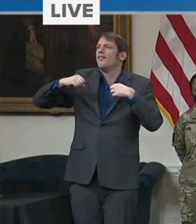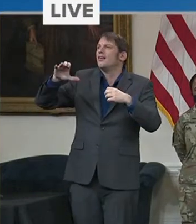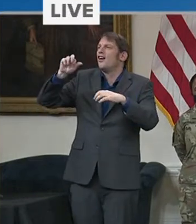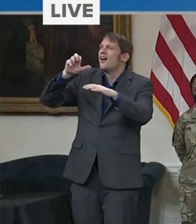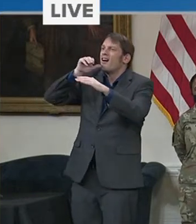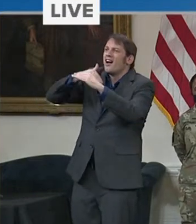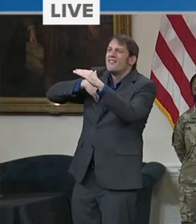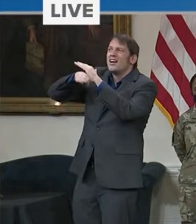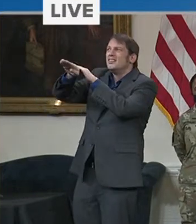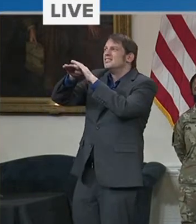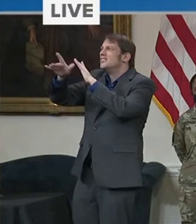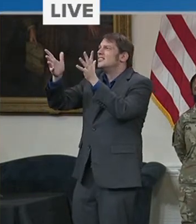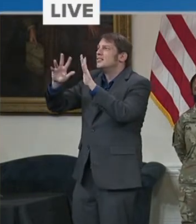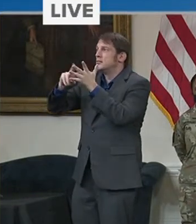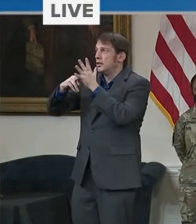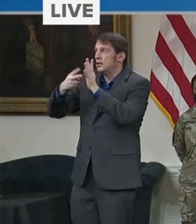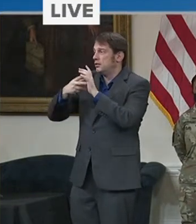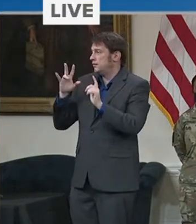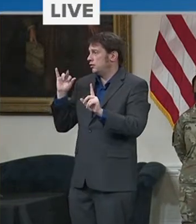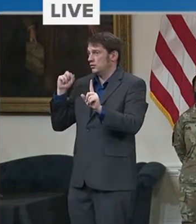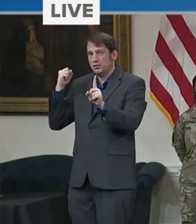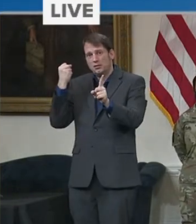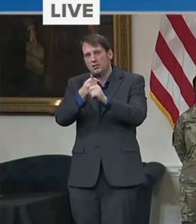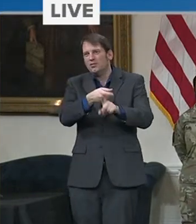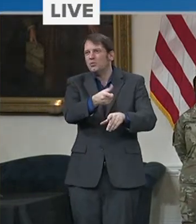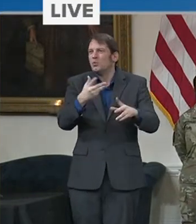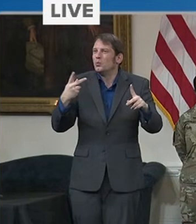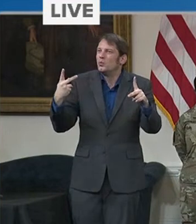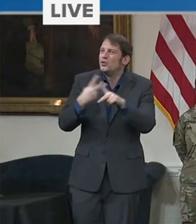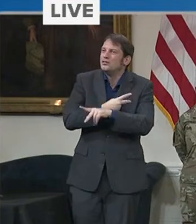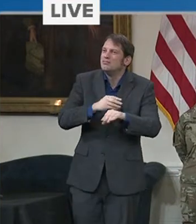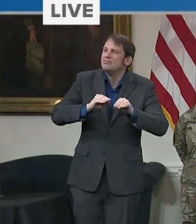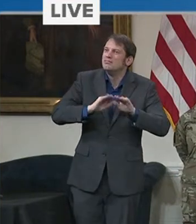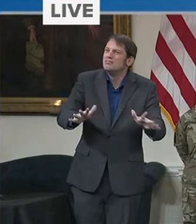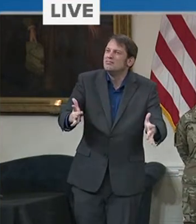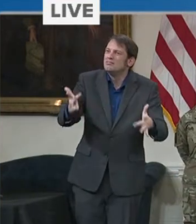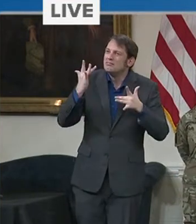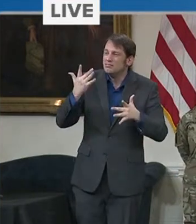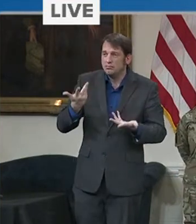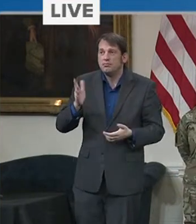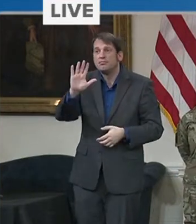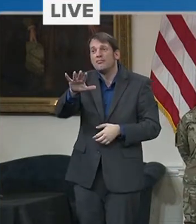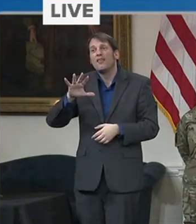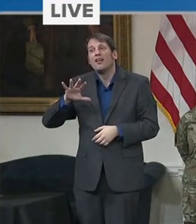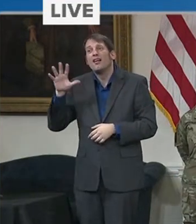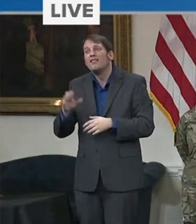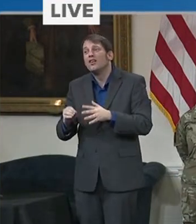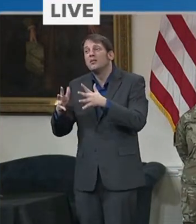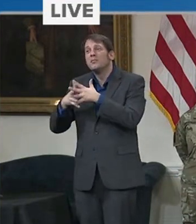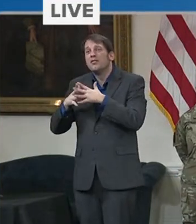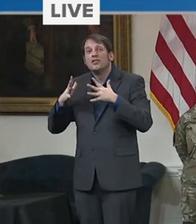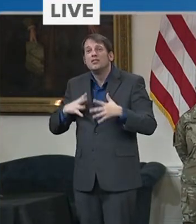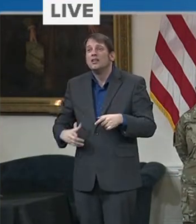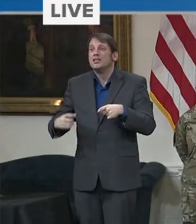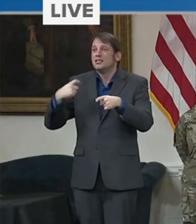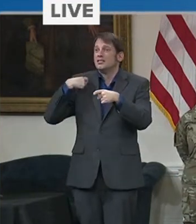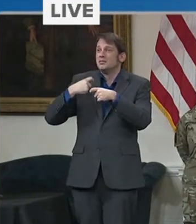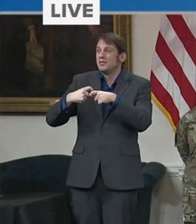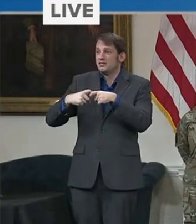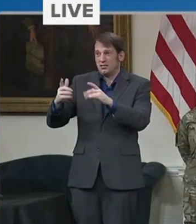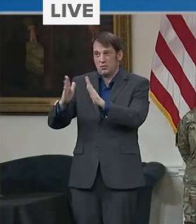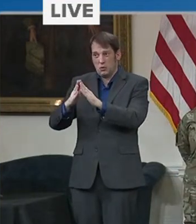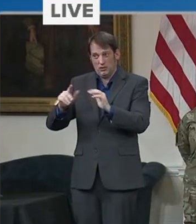this. African Americans and Hispanics are about 4 times more likely to be